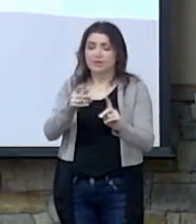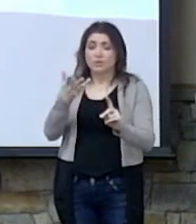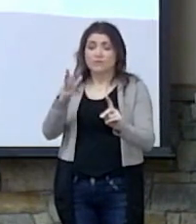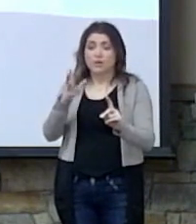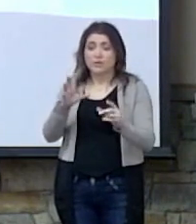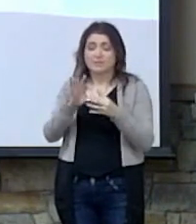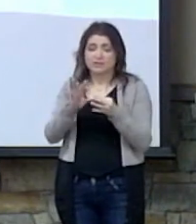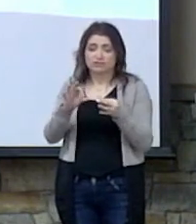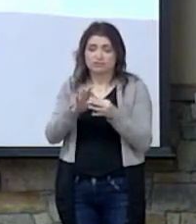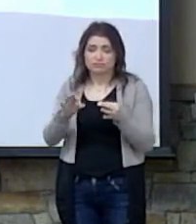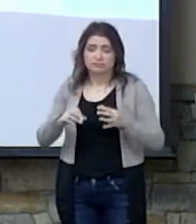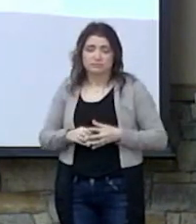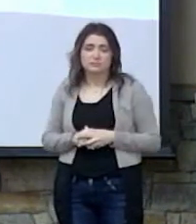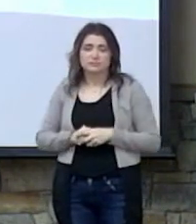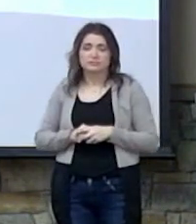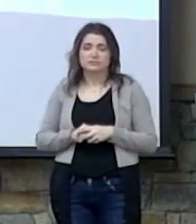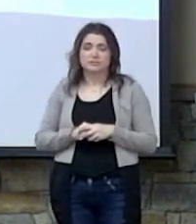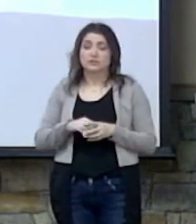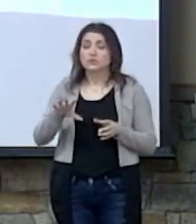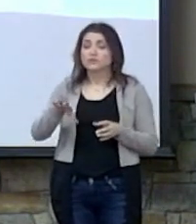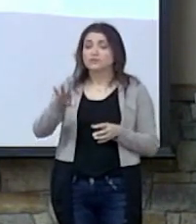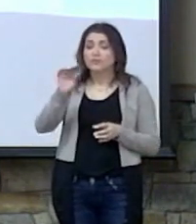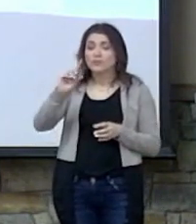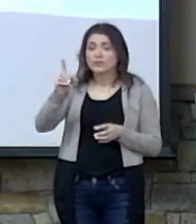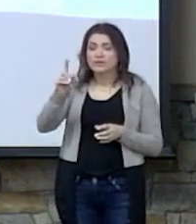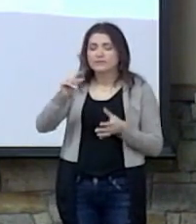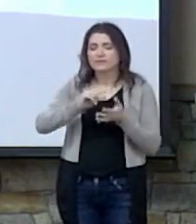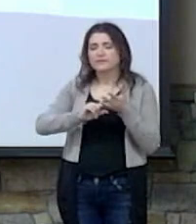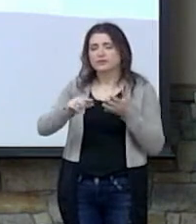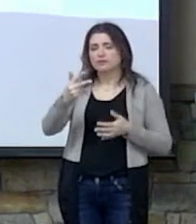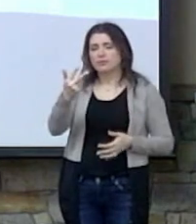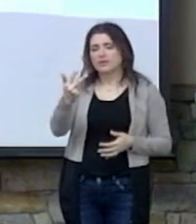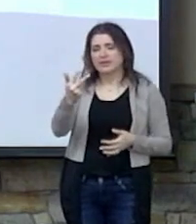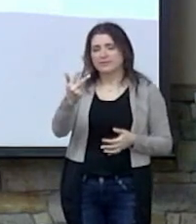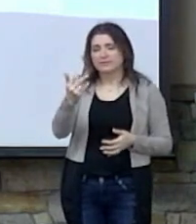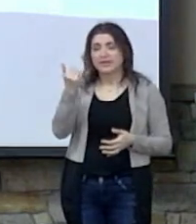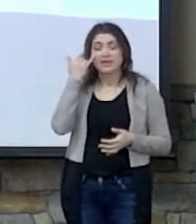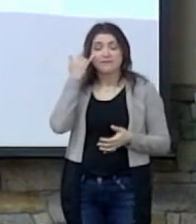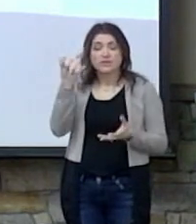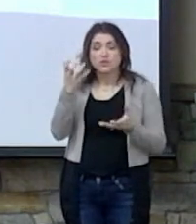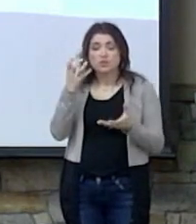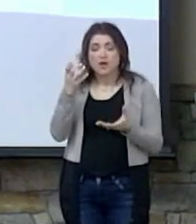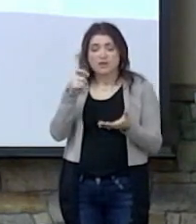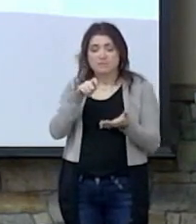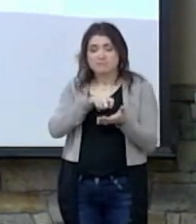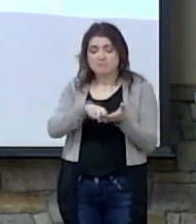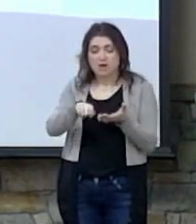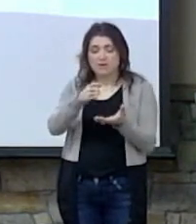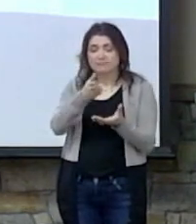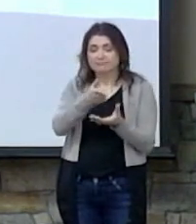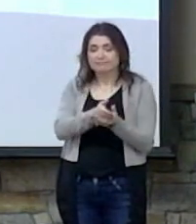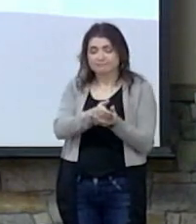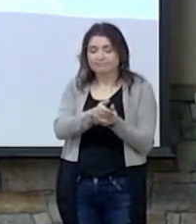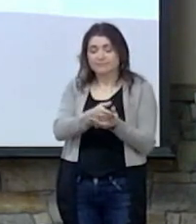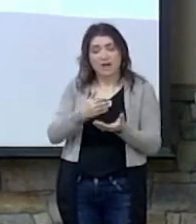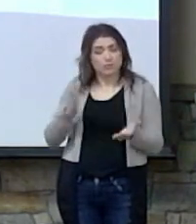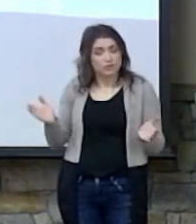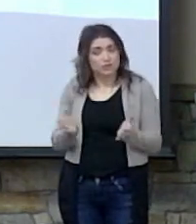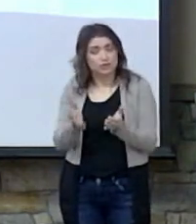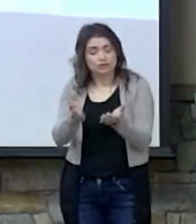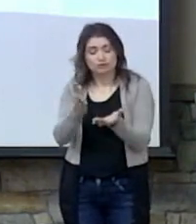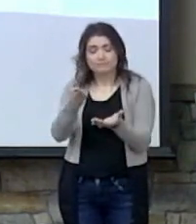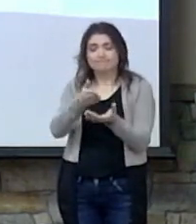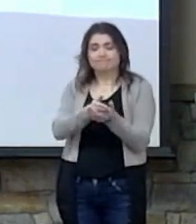of it, actually. It's found in verse 3. If you like to mark in your Bibles, I would encourage you to mark this phrase,